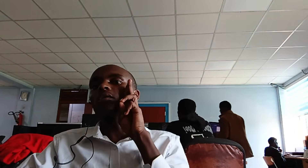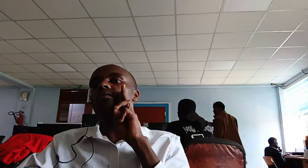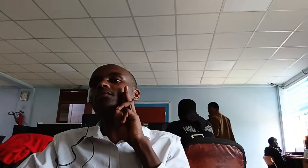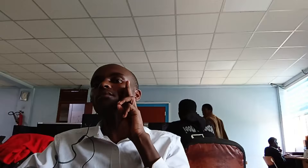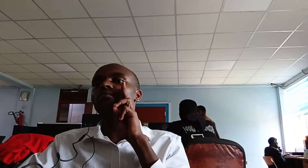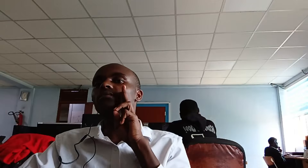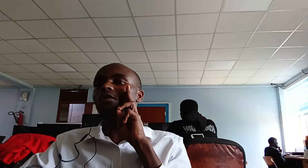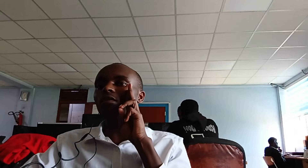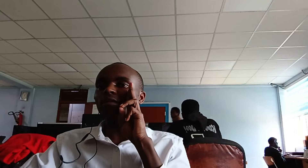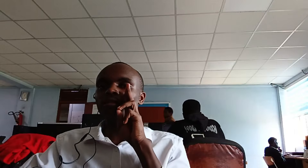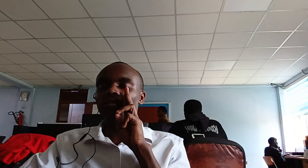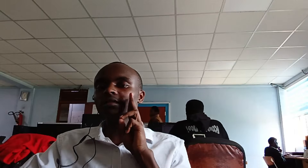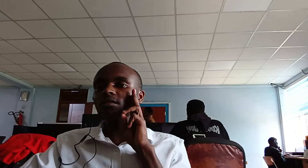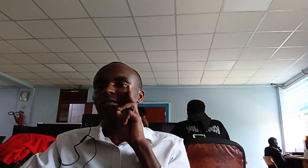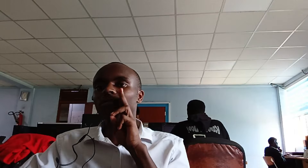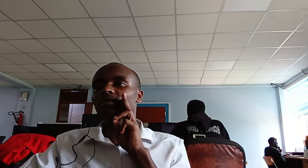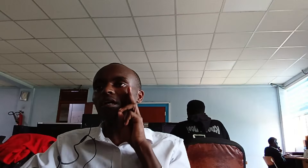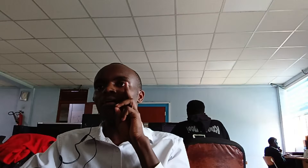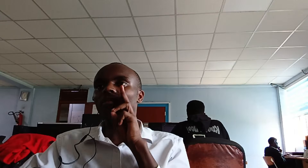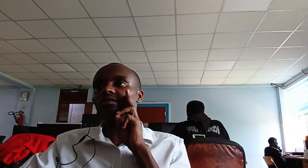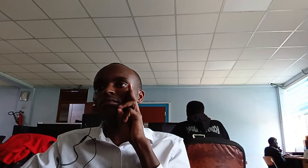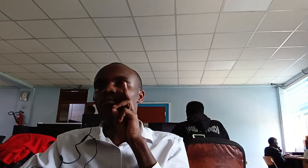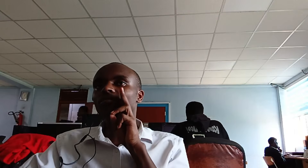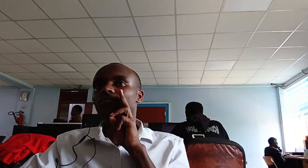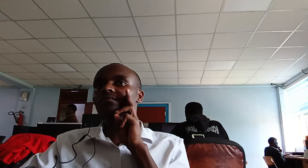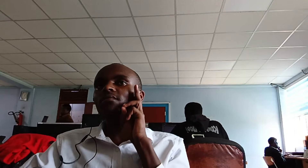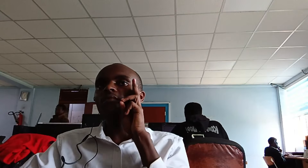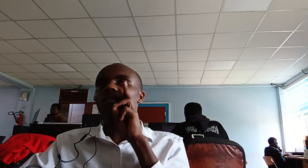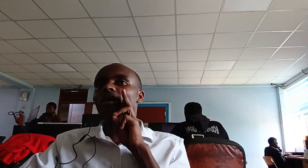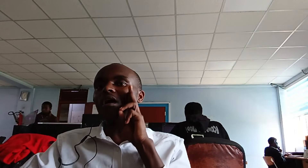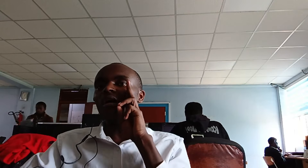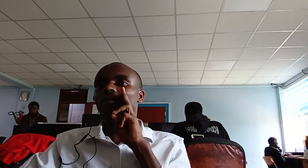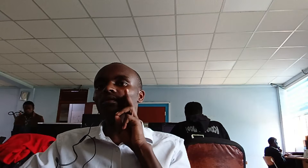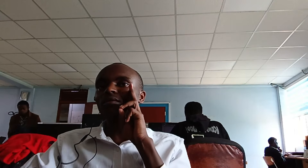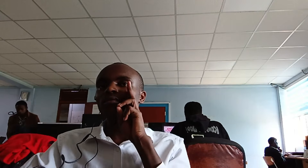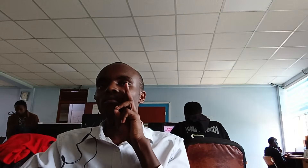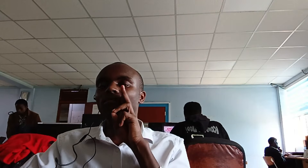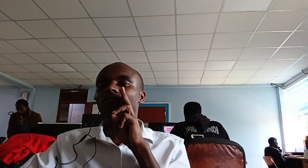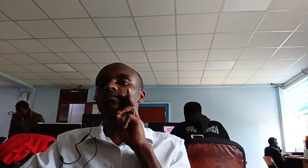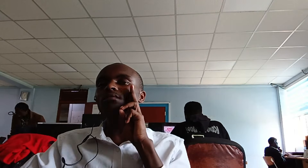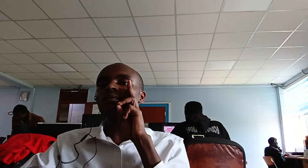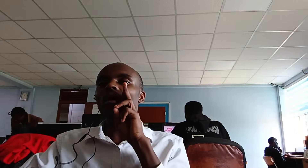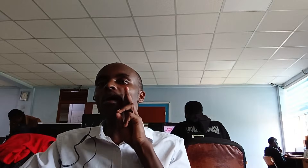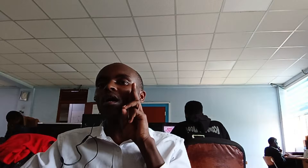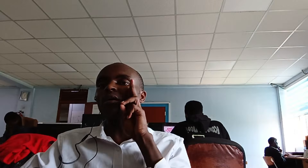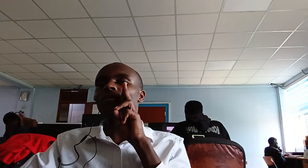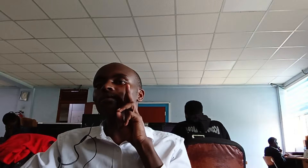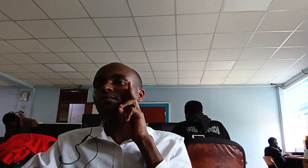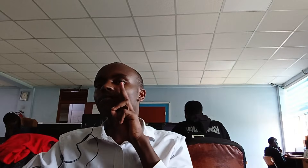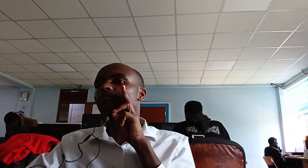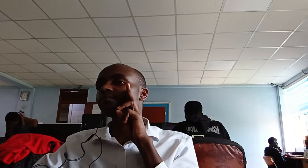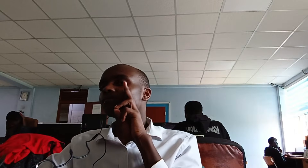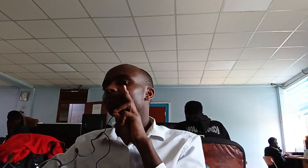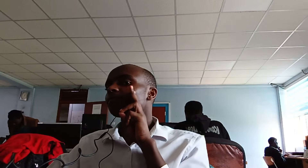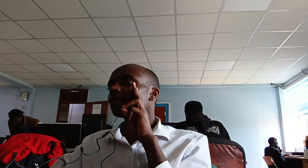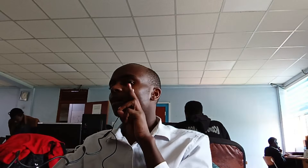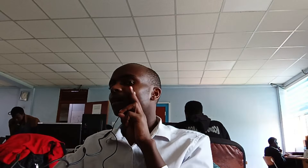uncle on the cheek. So it's uncle, uncle, uncle,